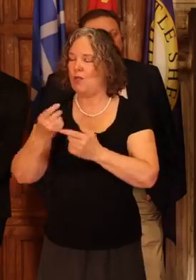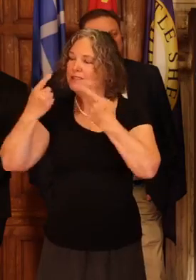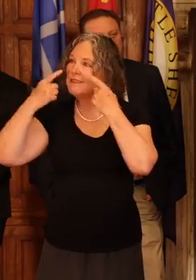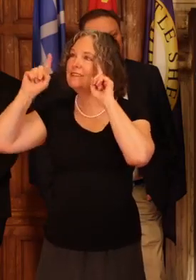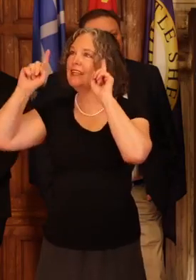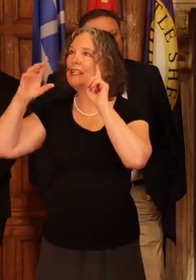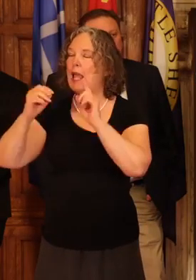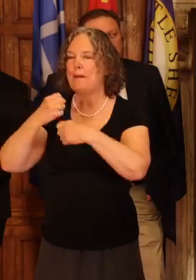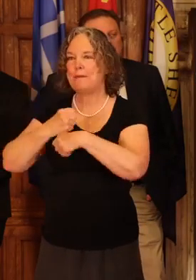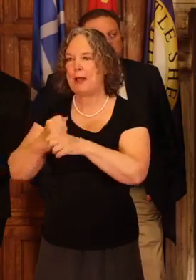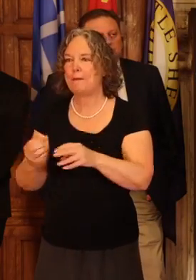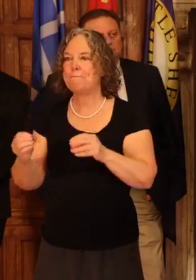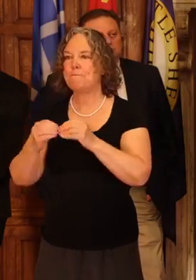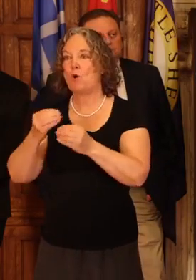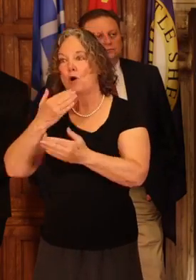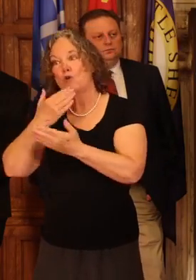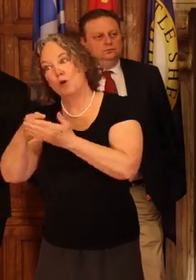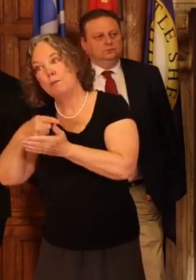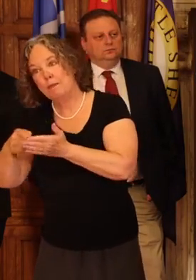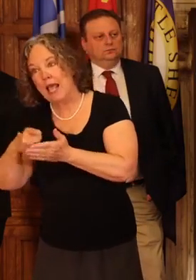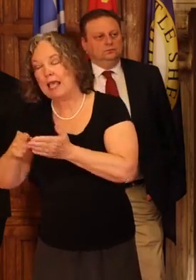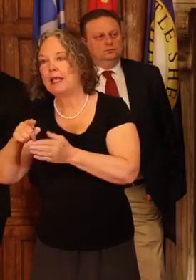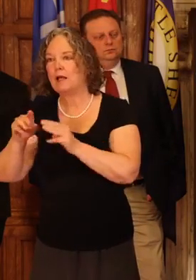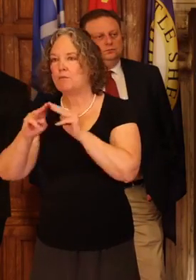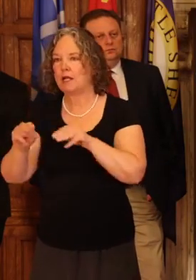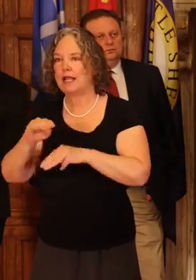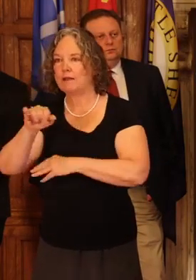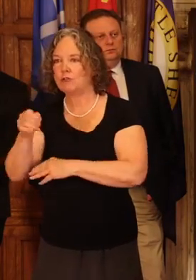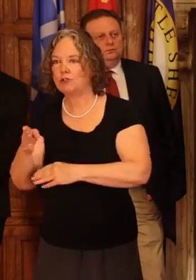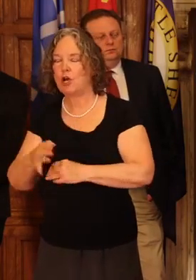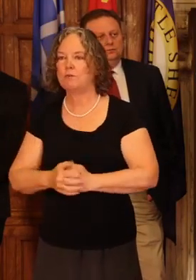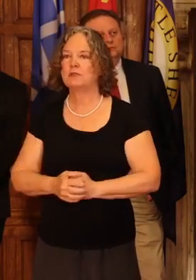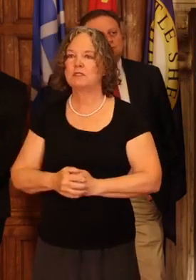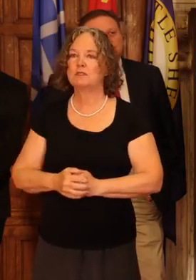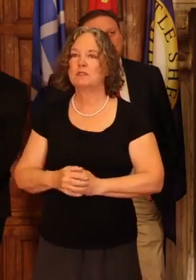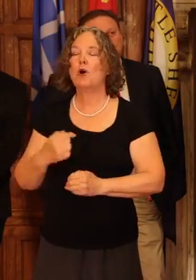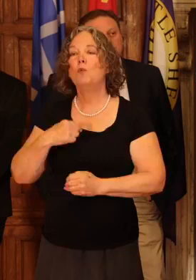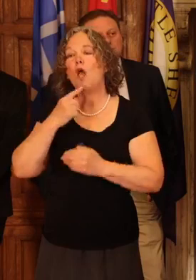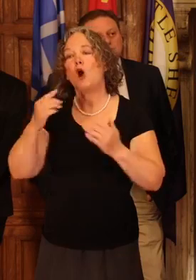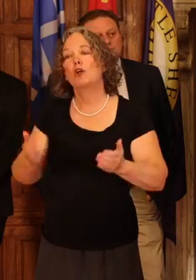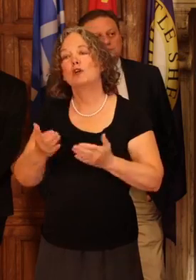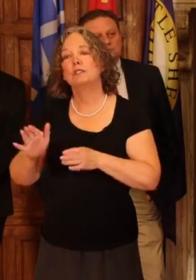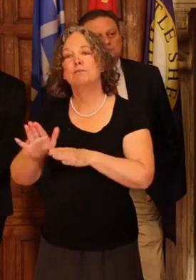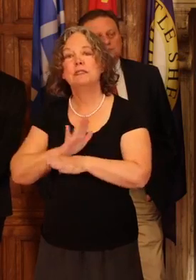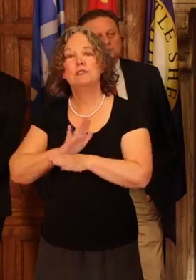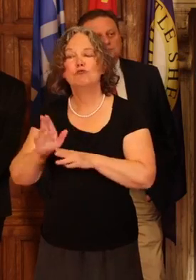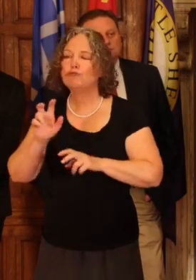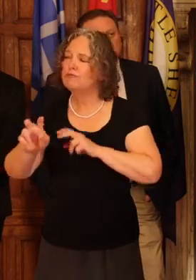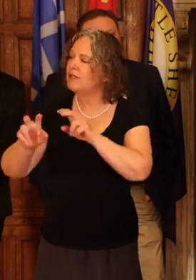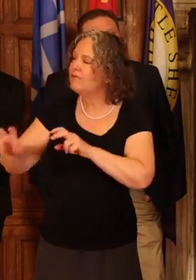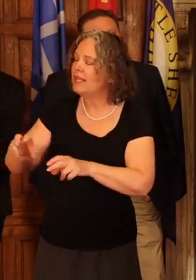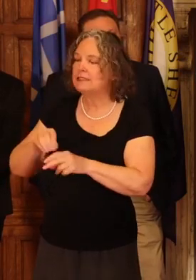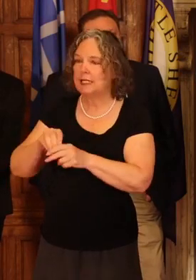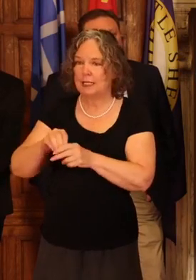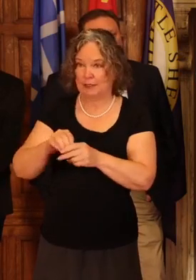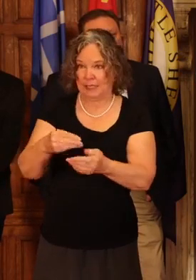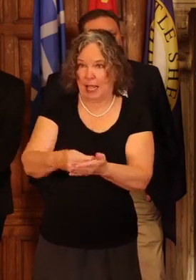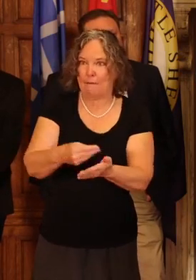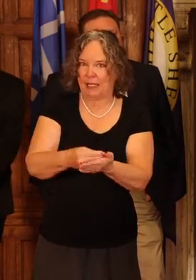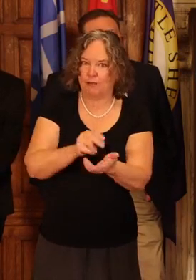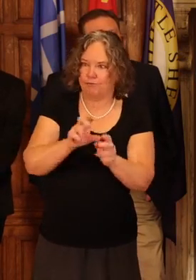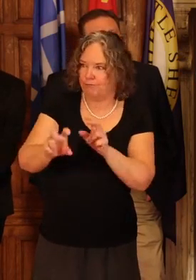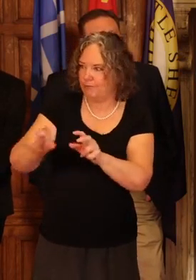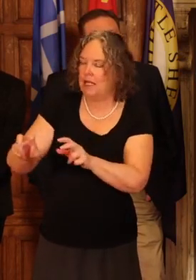more good-paying Montana jobs. Not only are we encouraging businesses to invest in capital, but we're